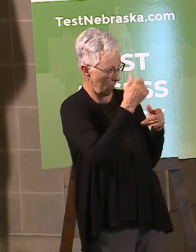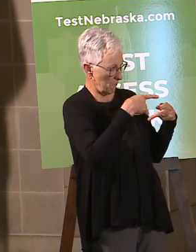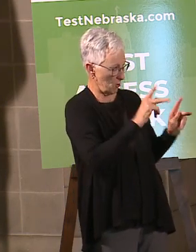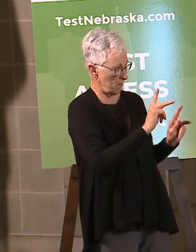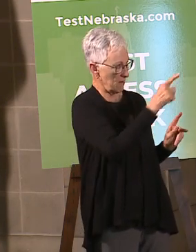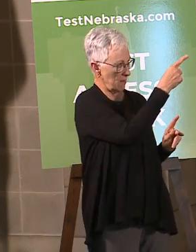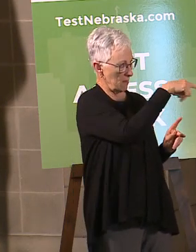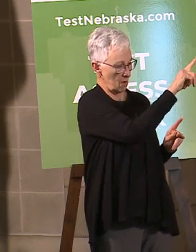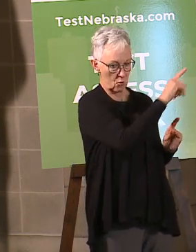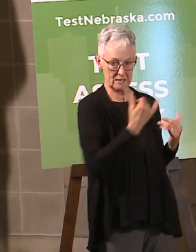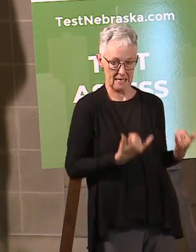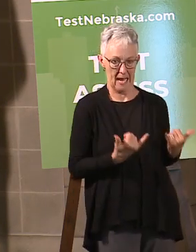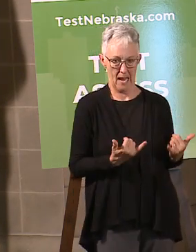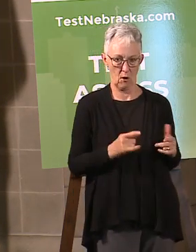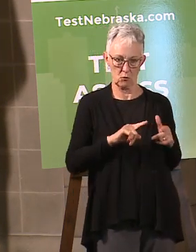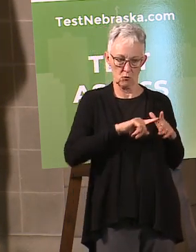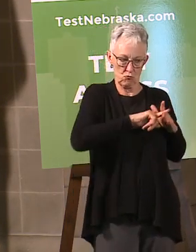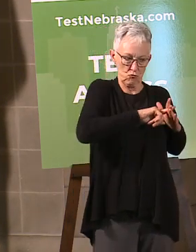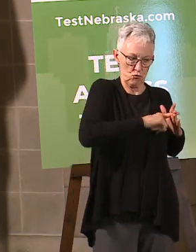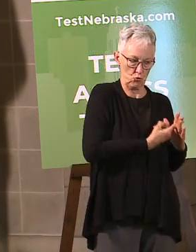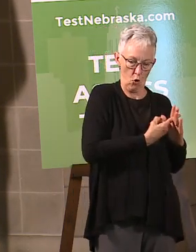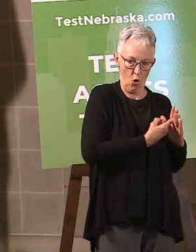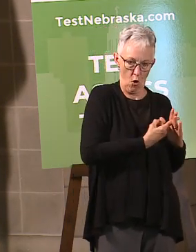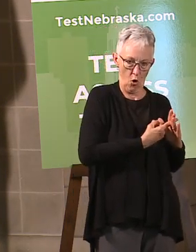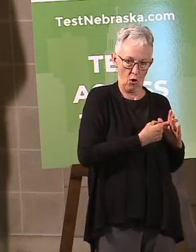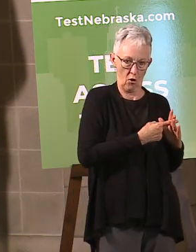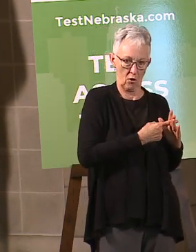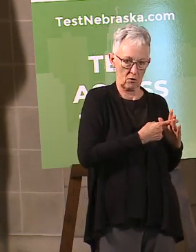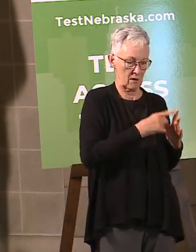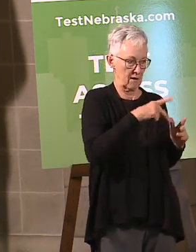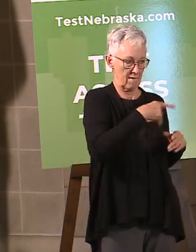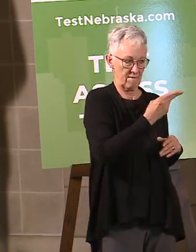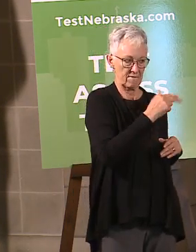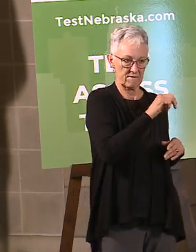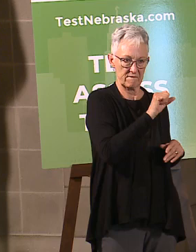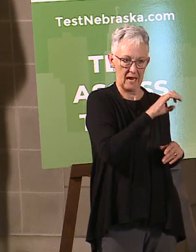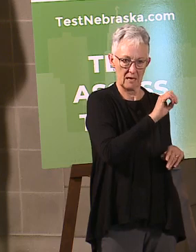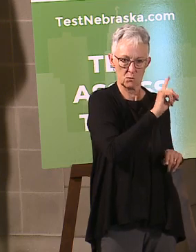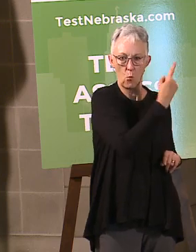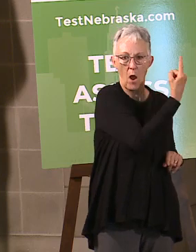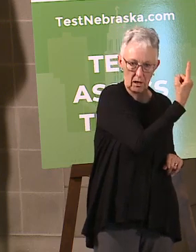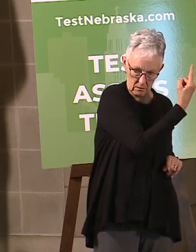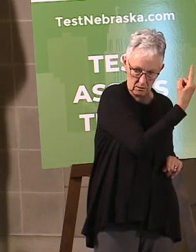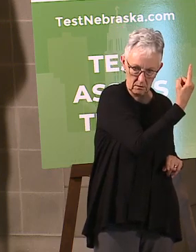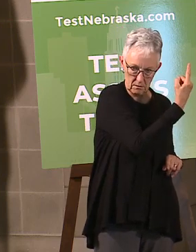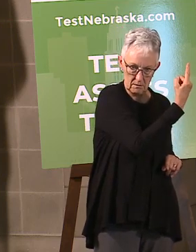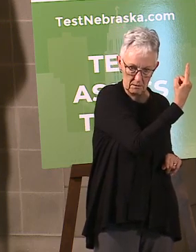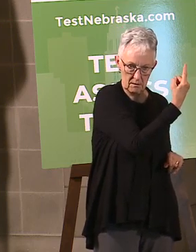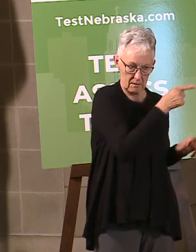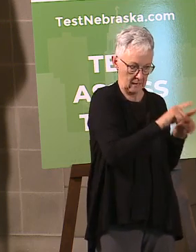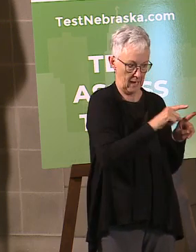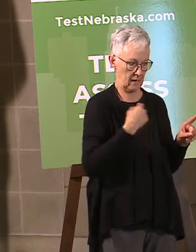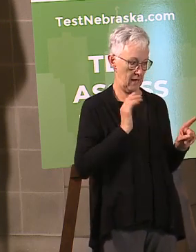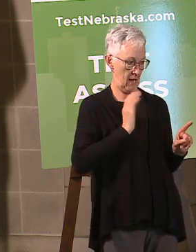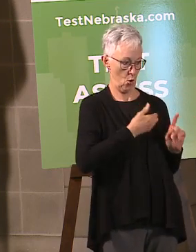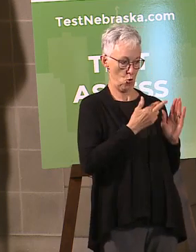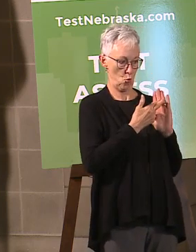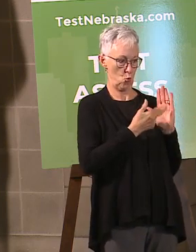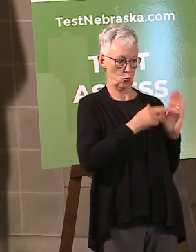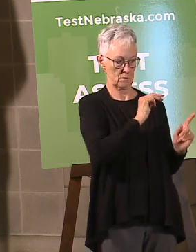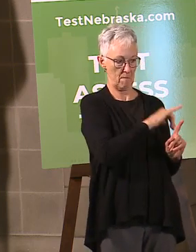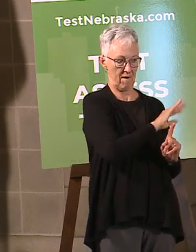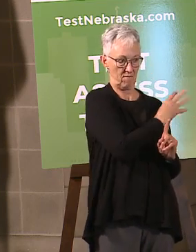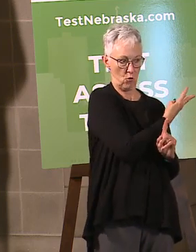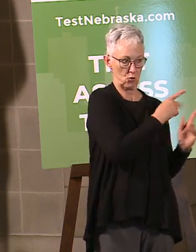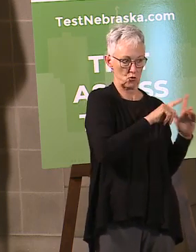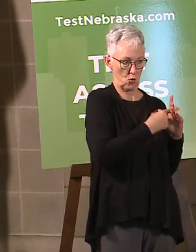June. These two districts have not, and so they're taking that first step, that phase 1 in June. So that's why we're breaking that